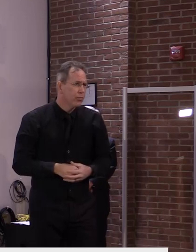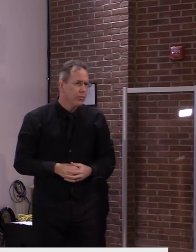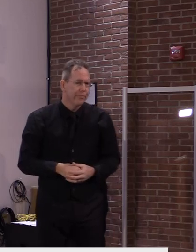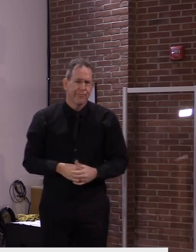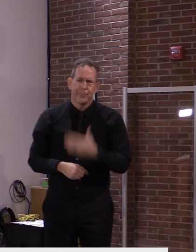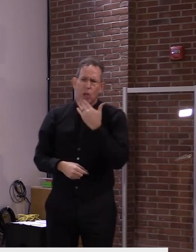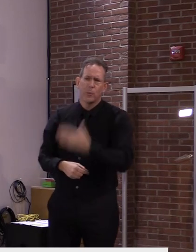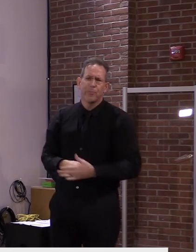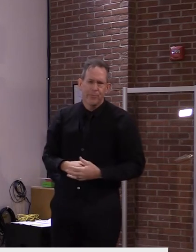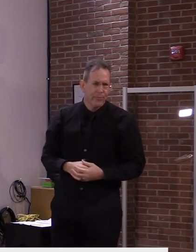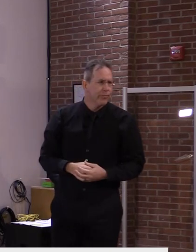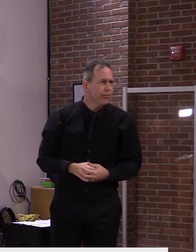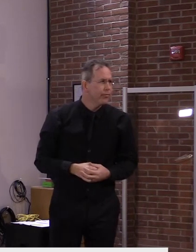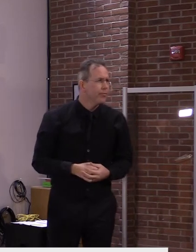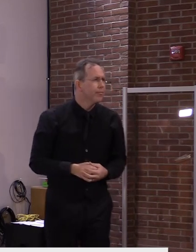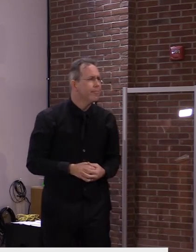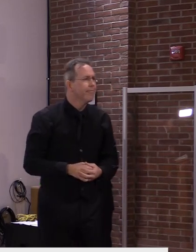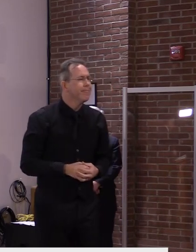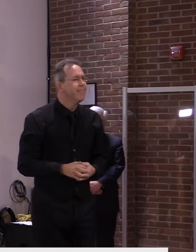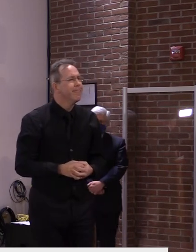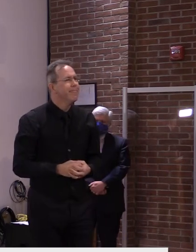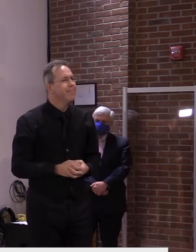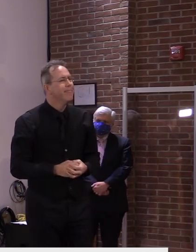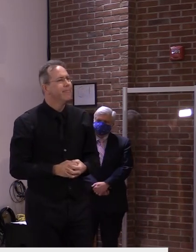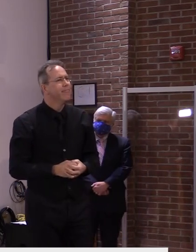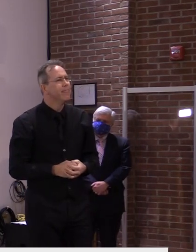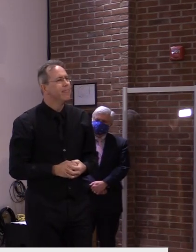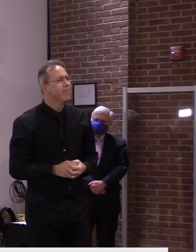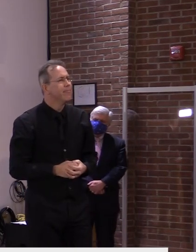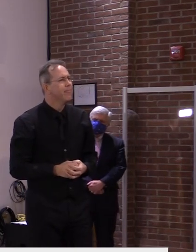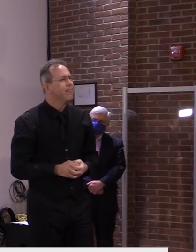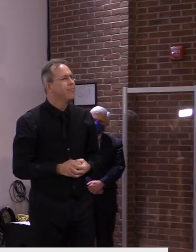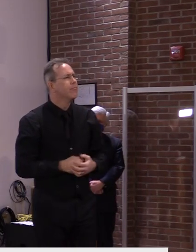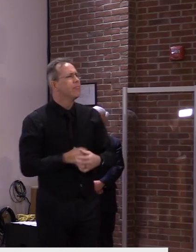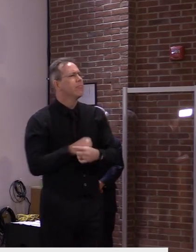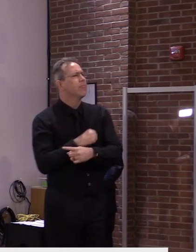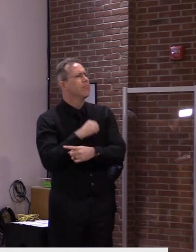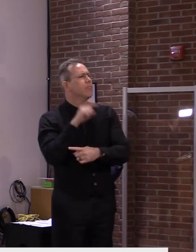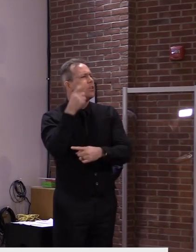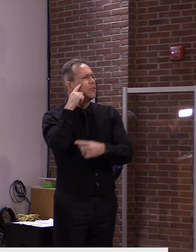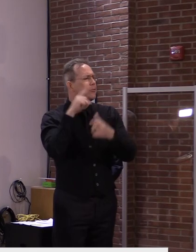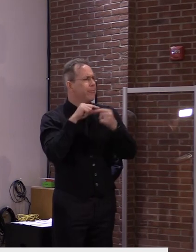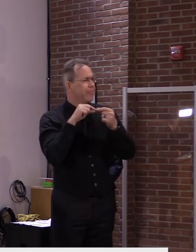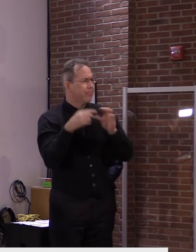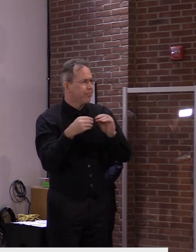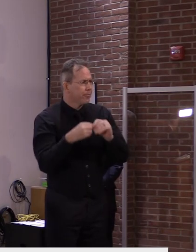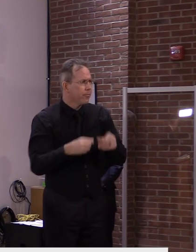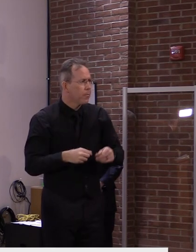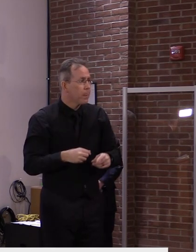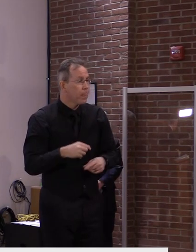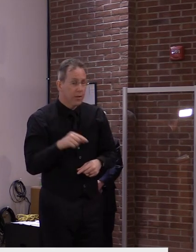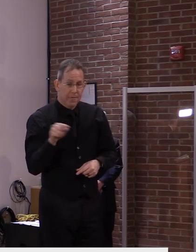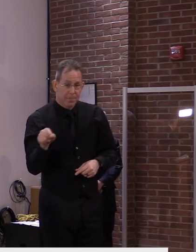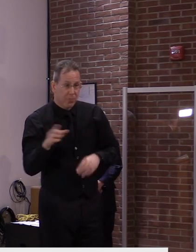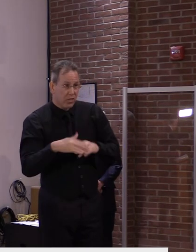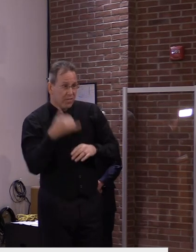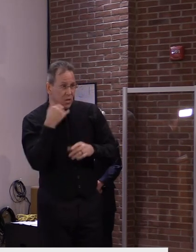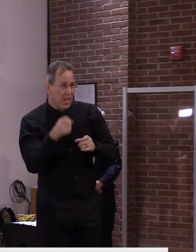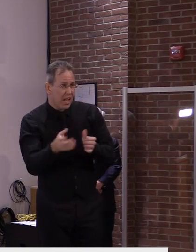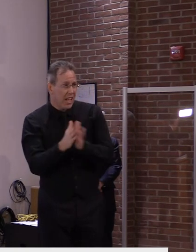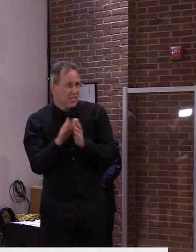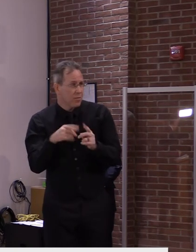Okay, appreciate the follow-up. Thank you. Hey, Greg, while we have you on, can you remind at least me, maybe somebody else knows this,